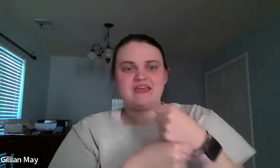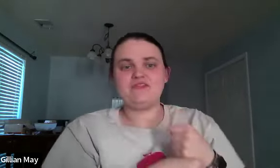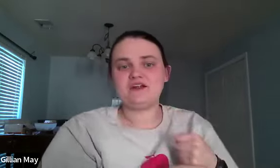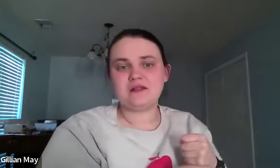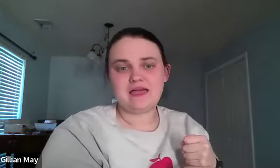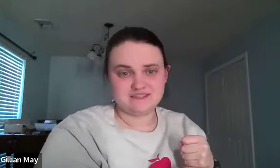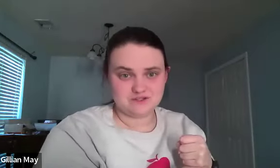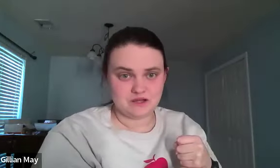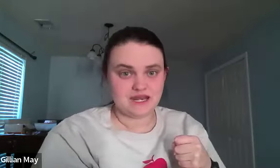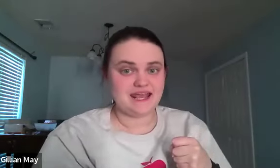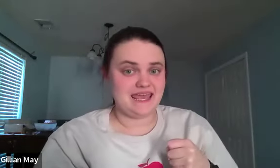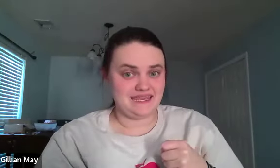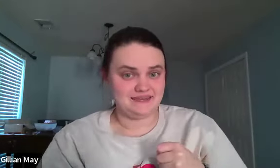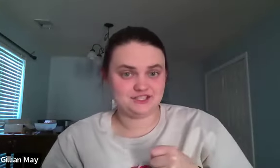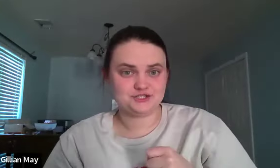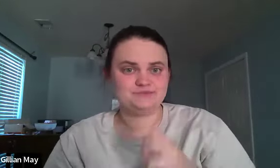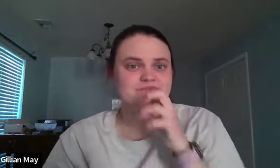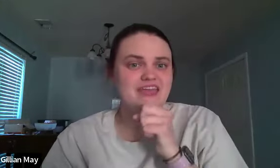And then our last one, age.